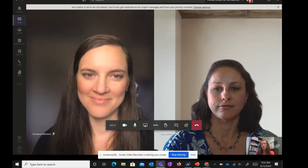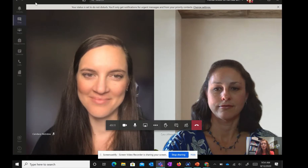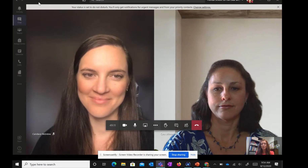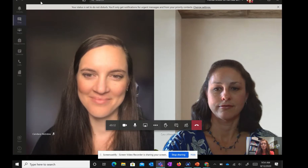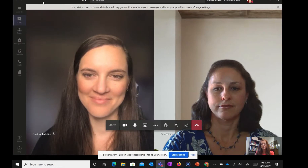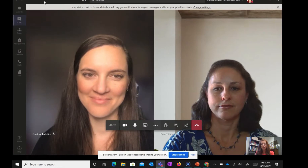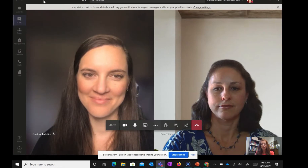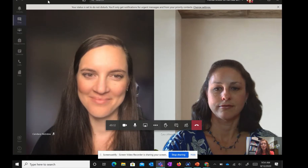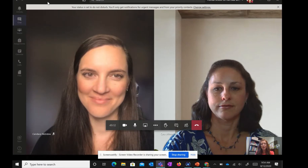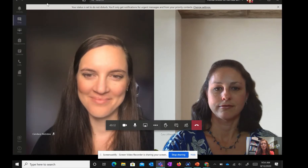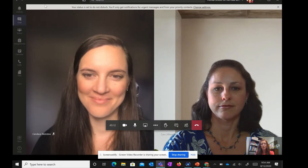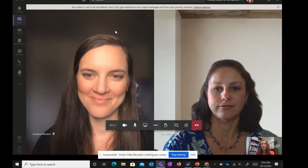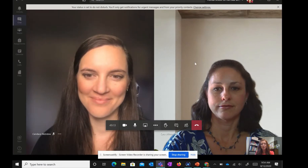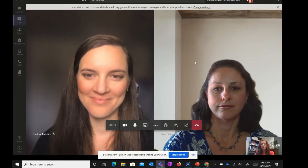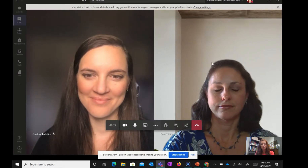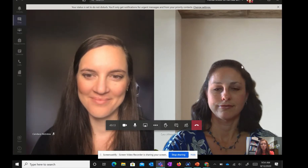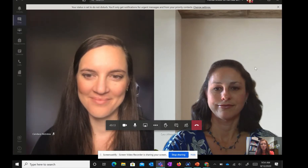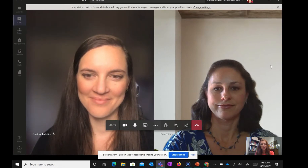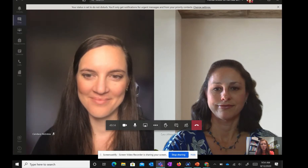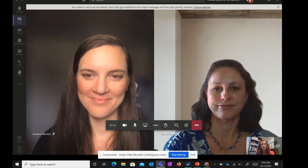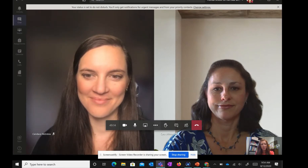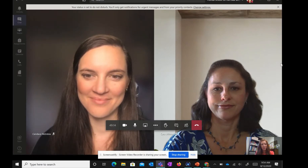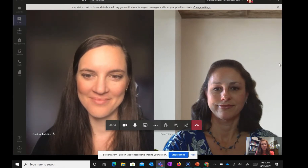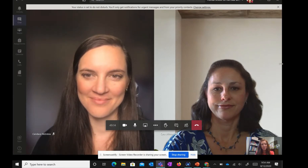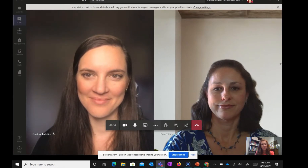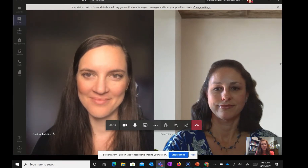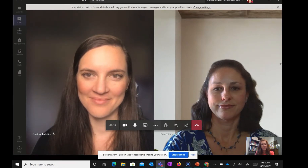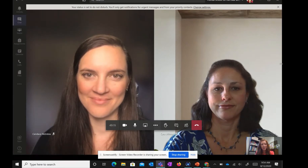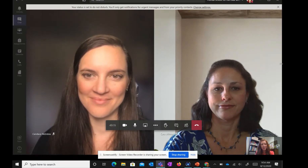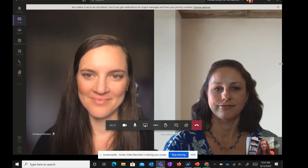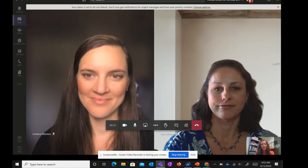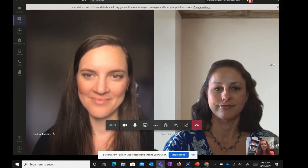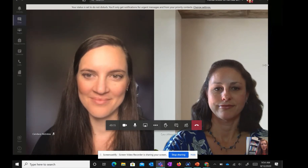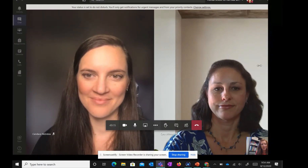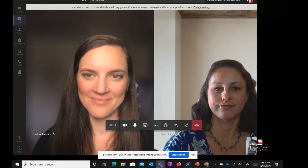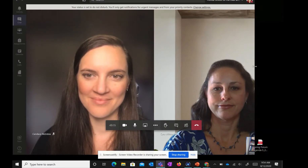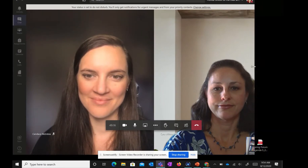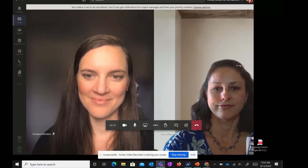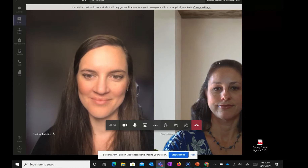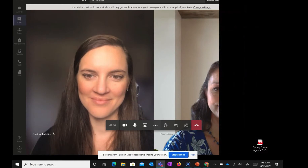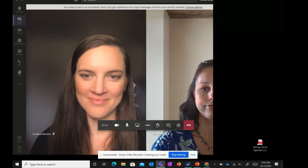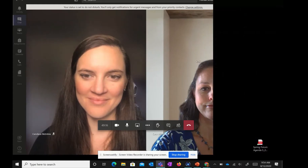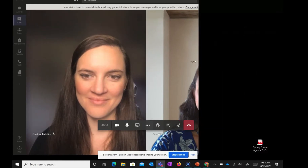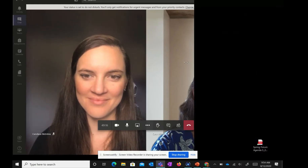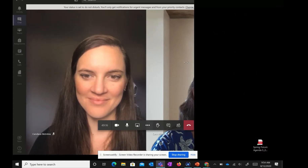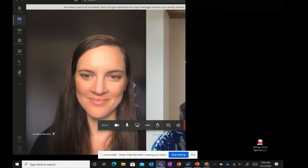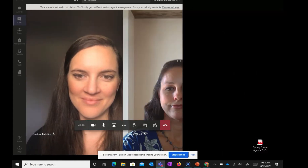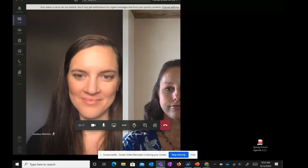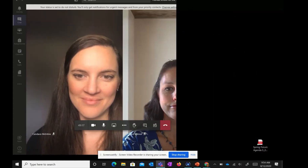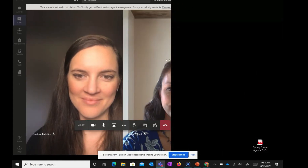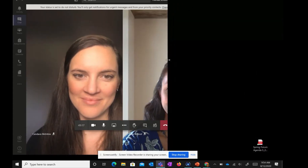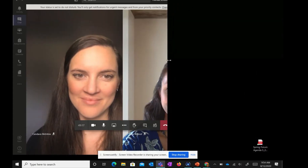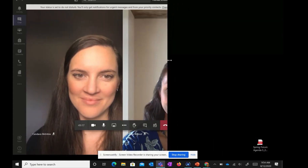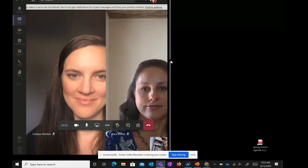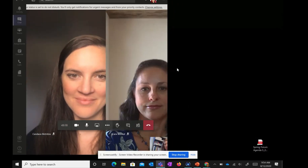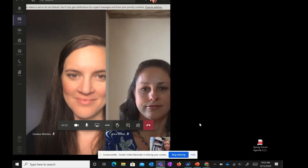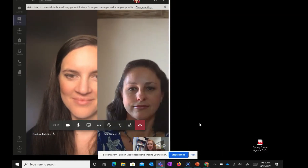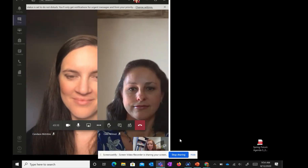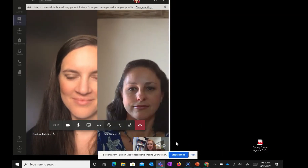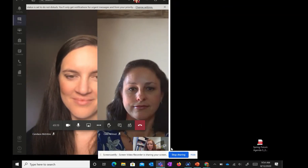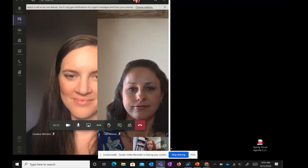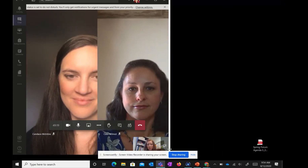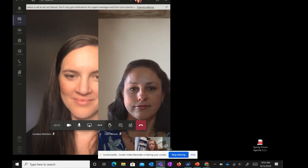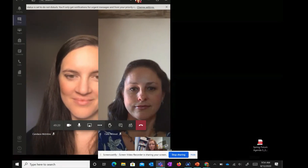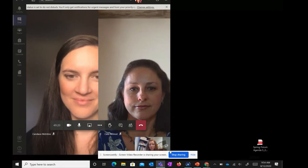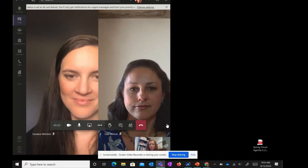So now it's big and what I'm going to do is I'm going to go over to the side and I'm going to drag over my Teams call to make